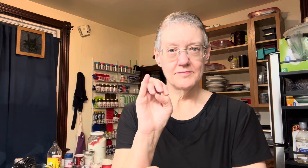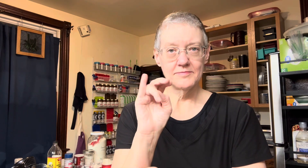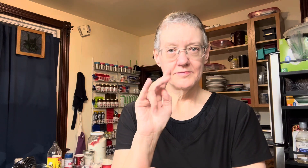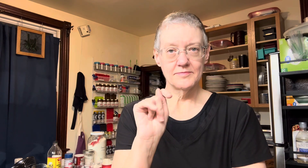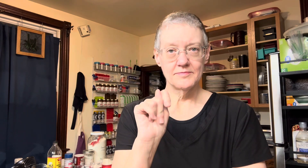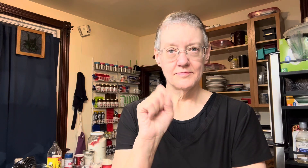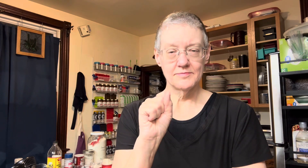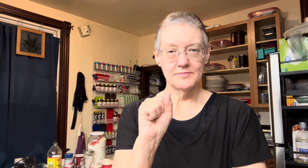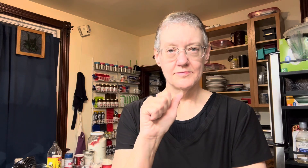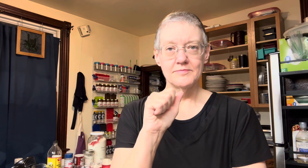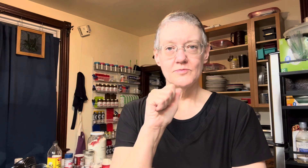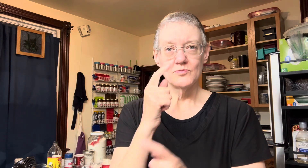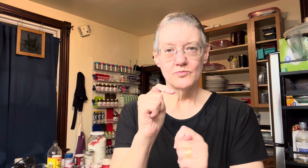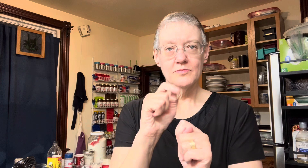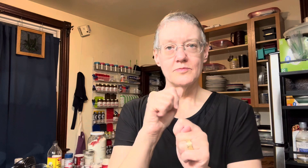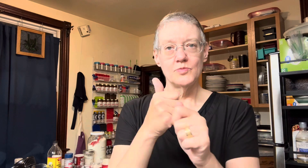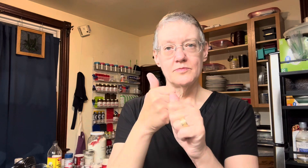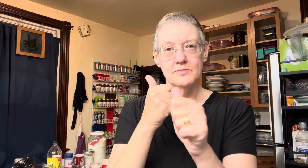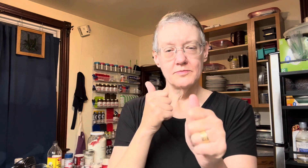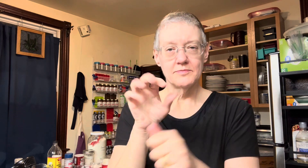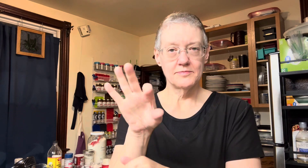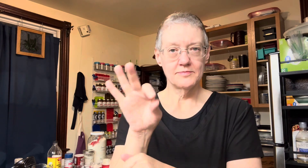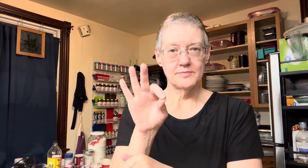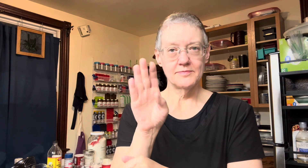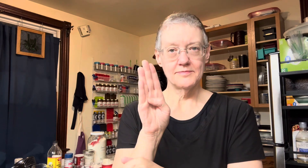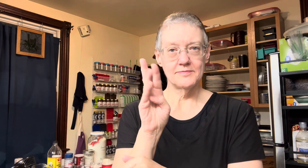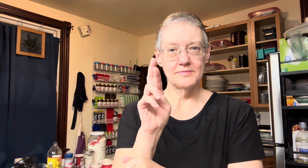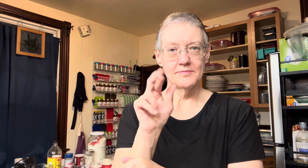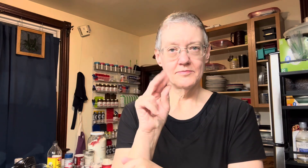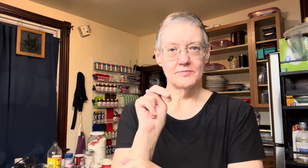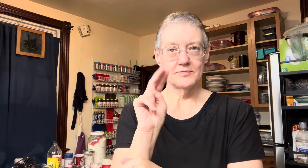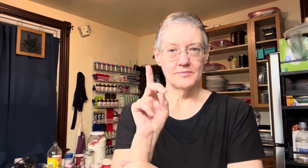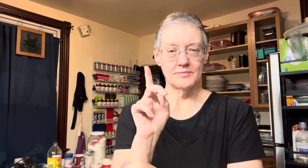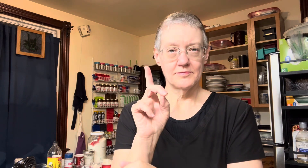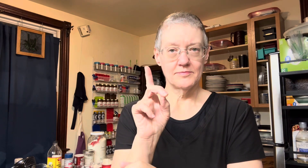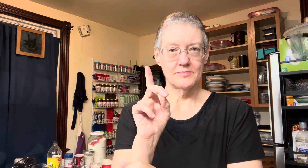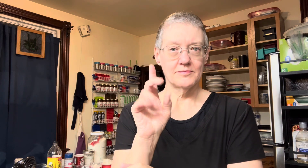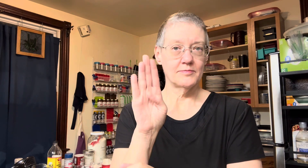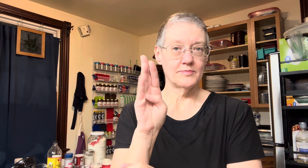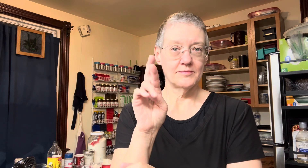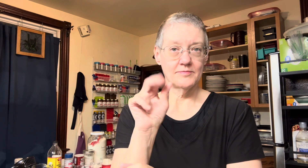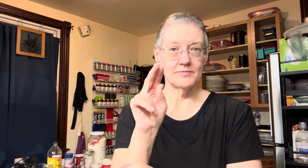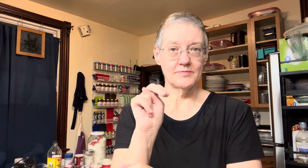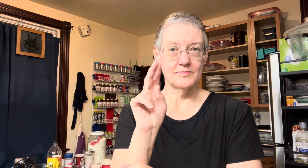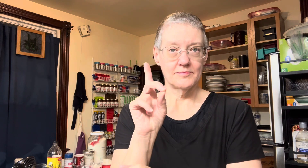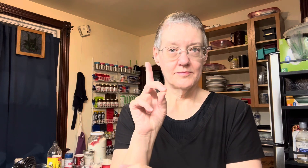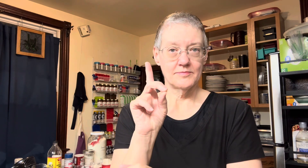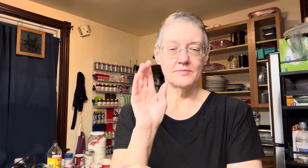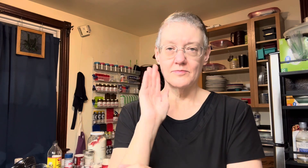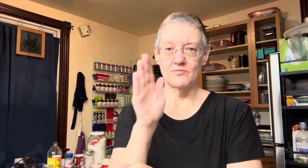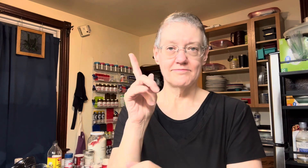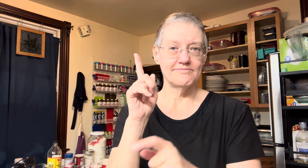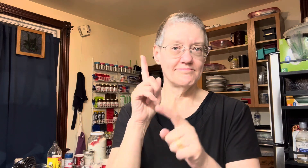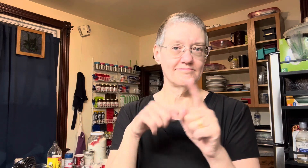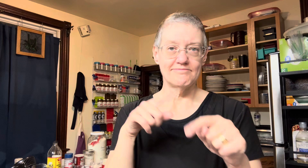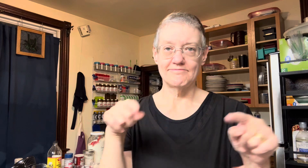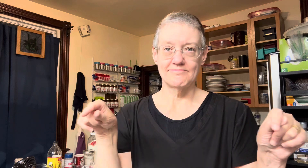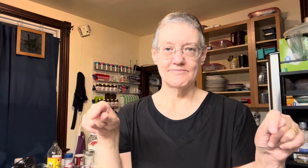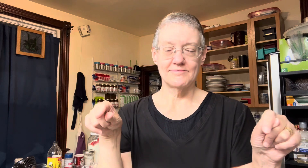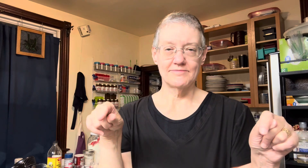almond flour and coconut flour, they're going to have different net carb counts. So I